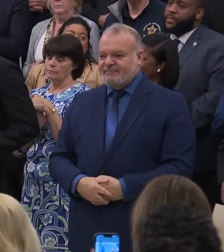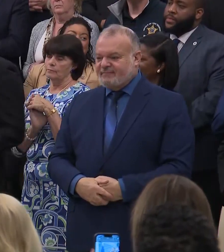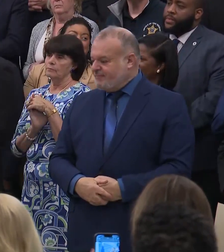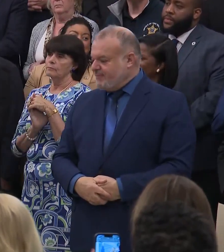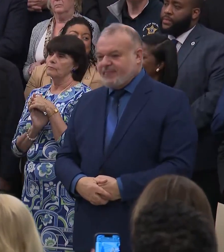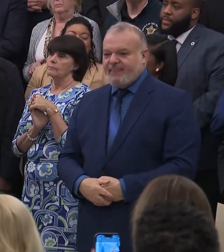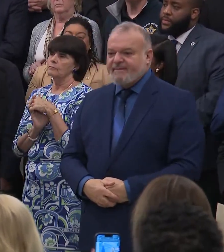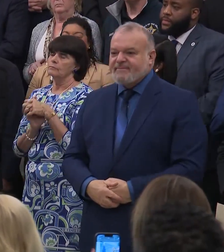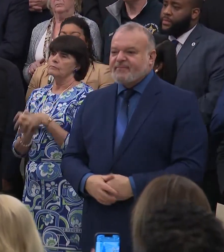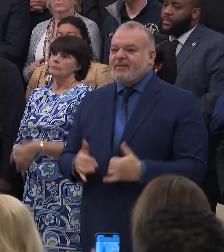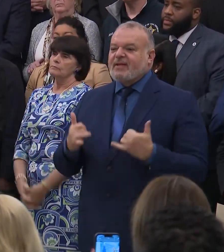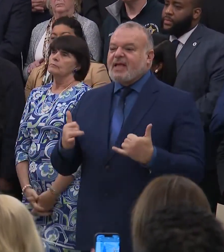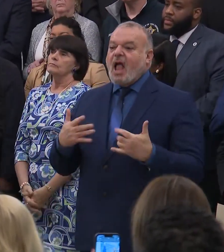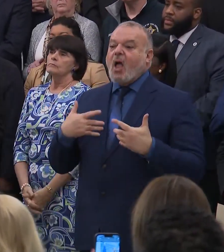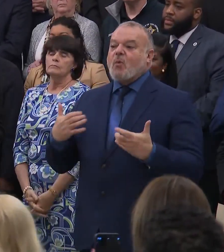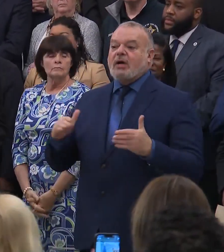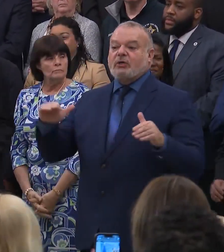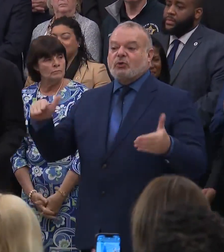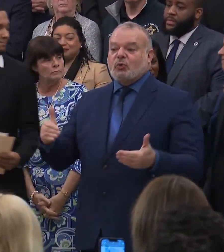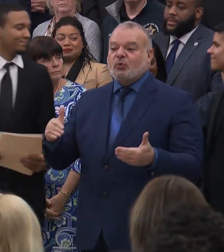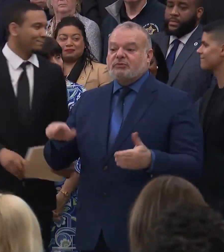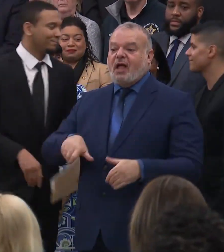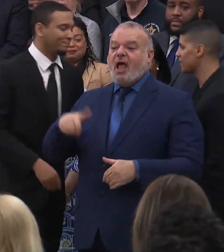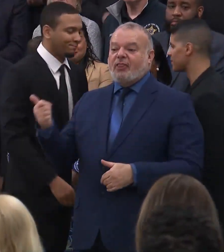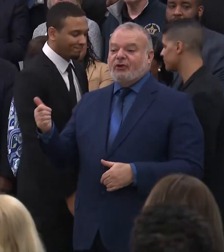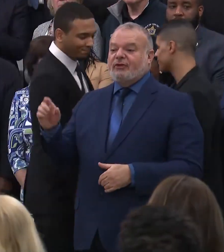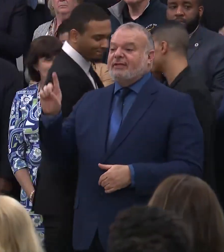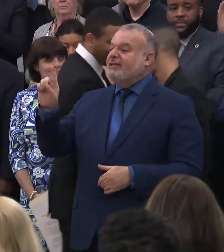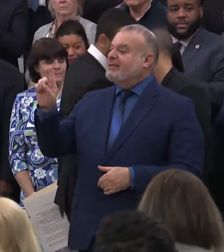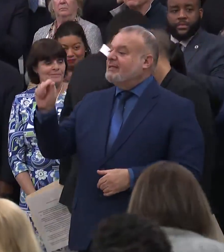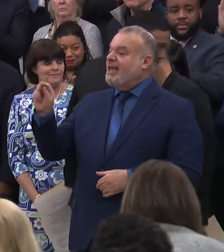Now, I'd like to introduce Danny Vasquez.